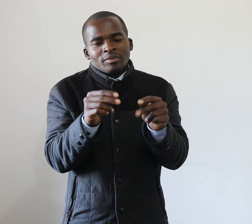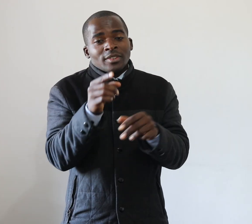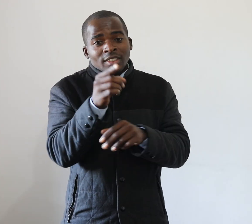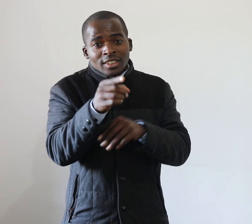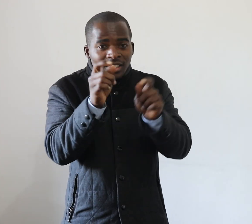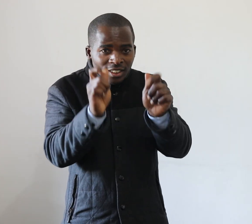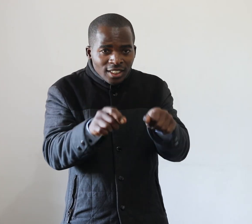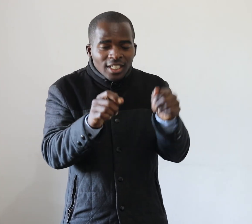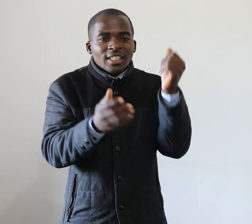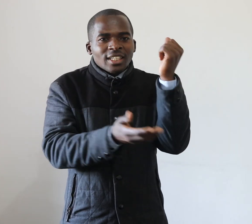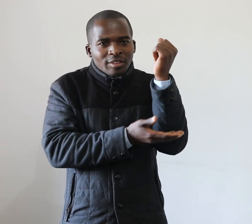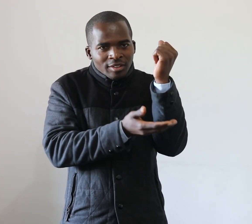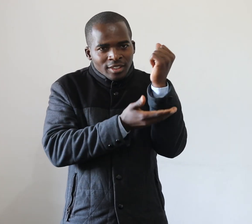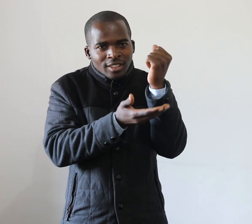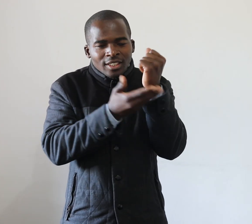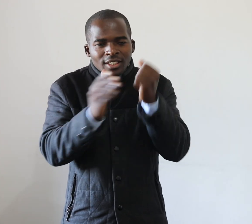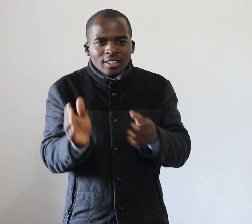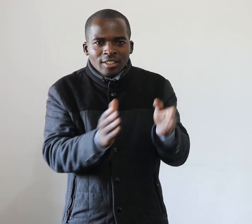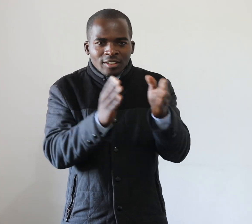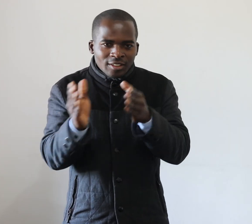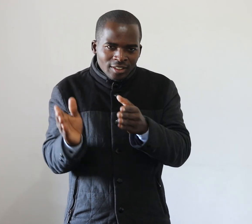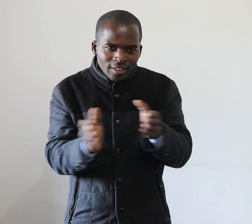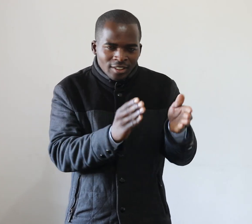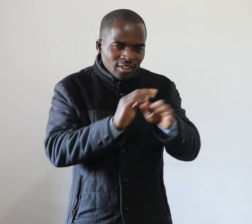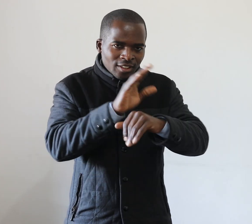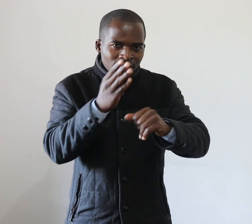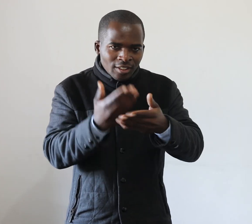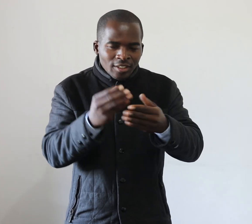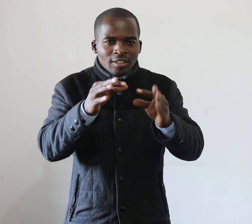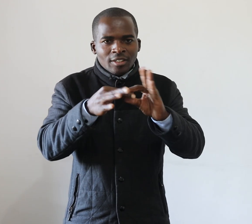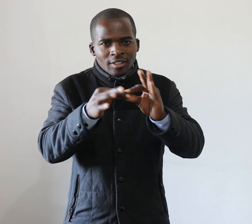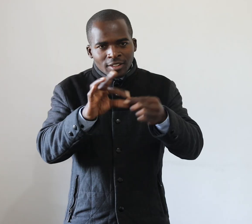improve preparation and coordination for elections.